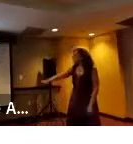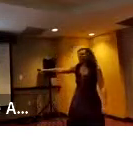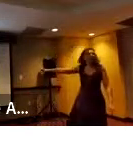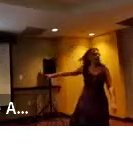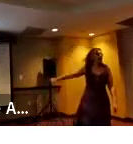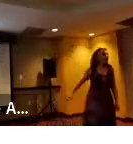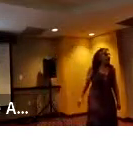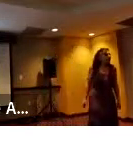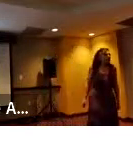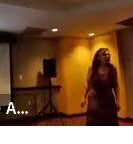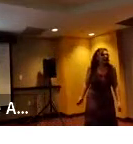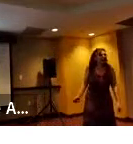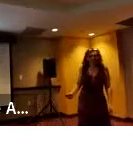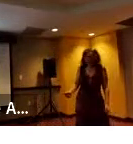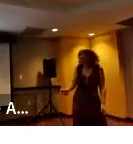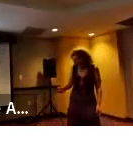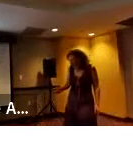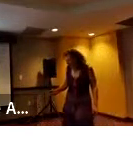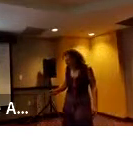So stop that.